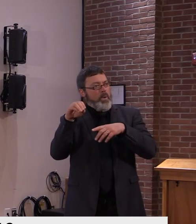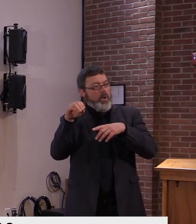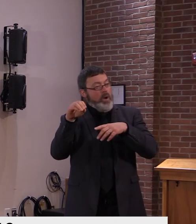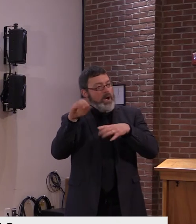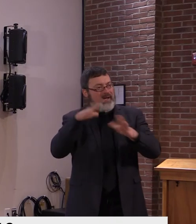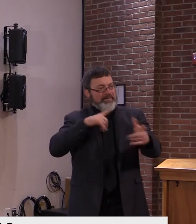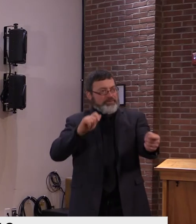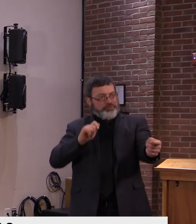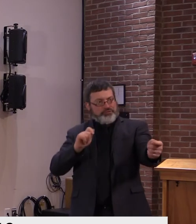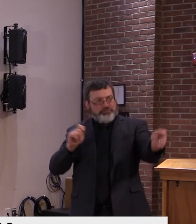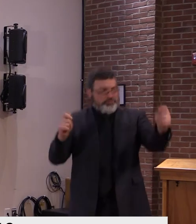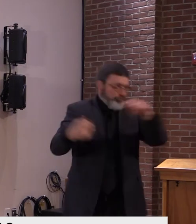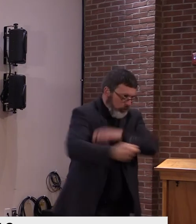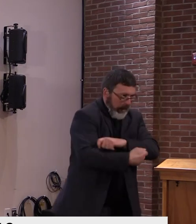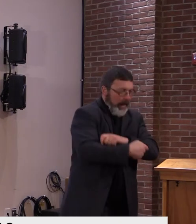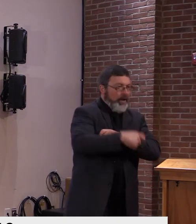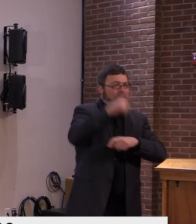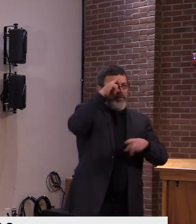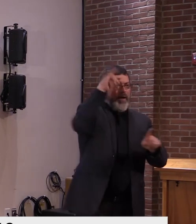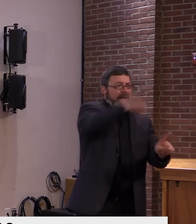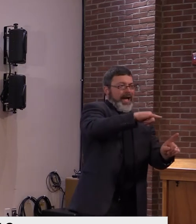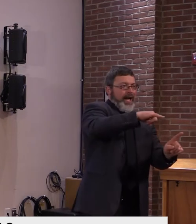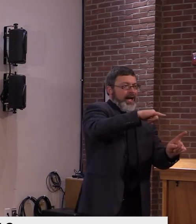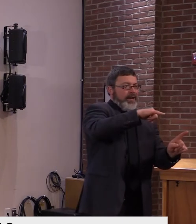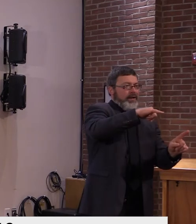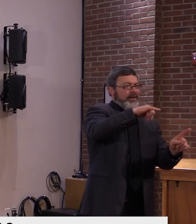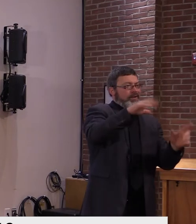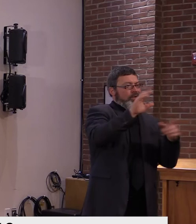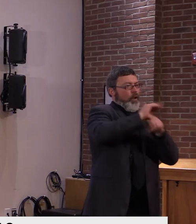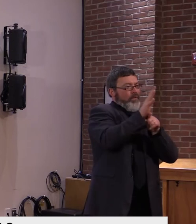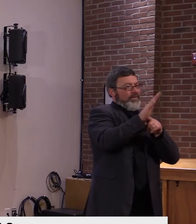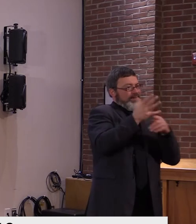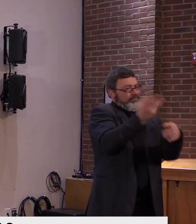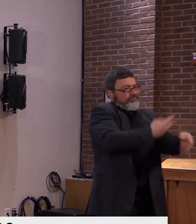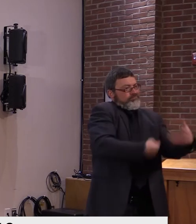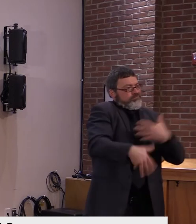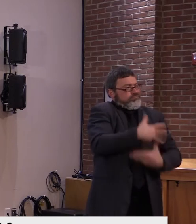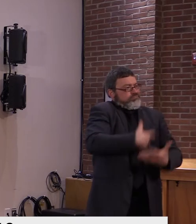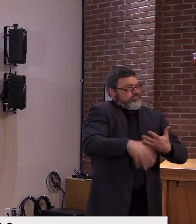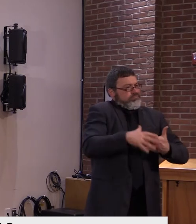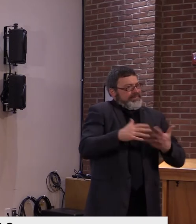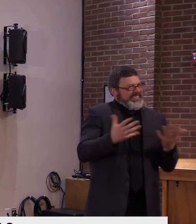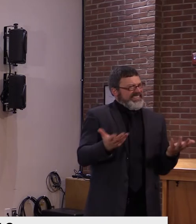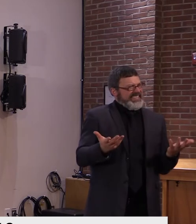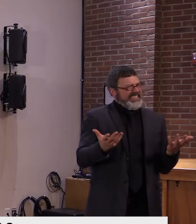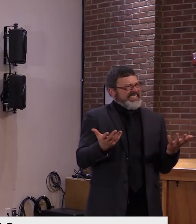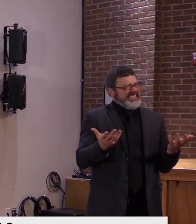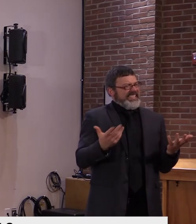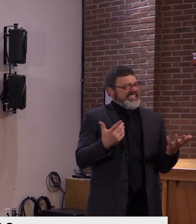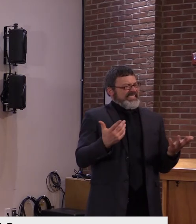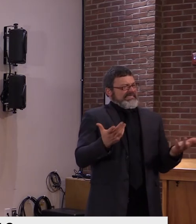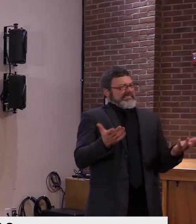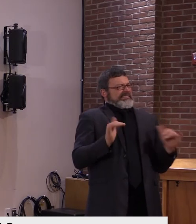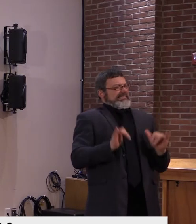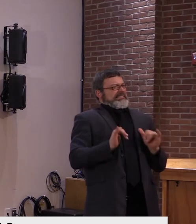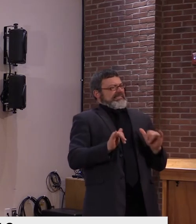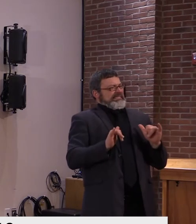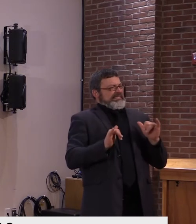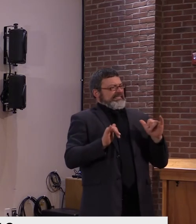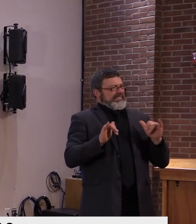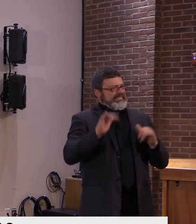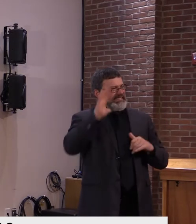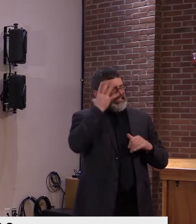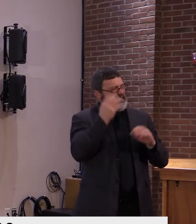never be used, and Dr. Levine's position is it doesn't work, don't use it. Far from that. I was